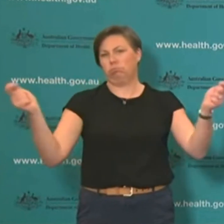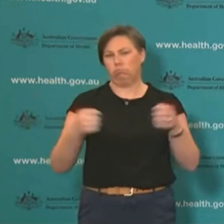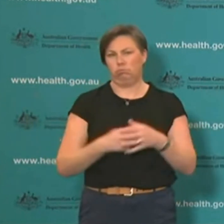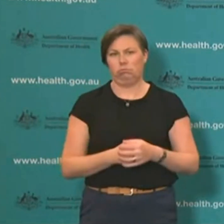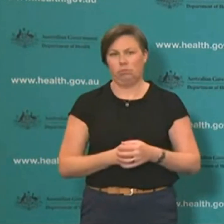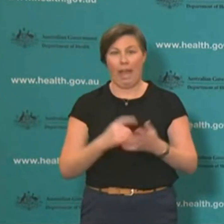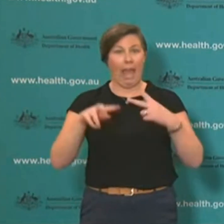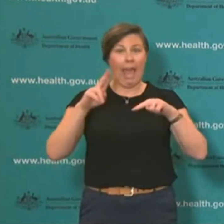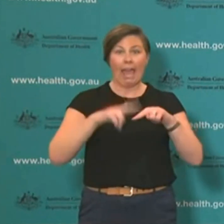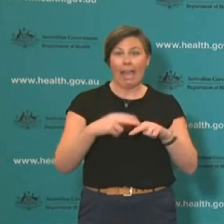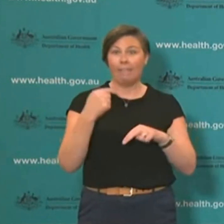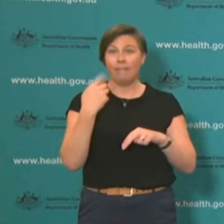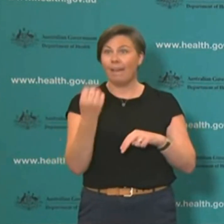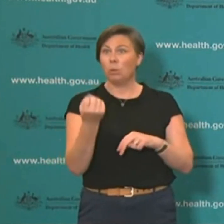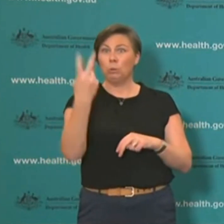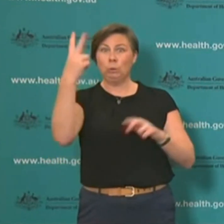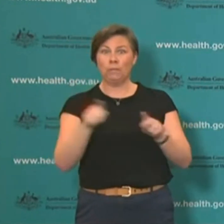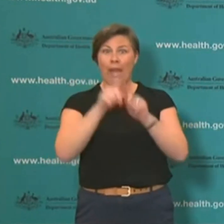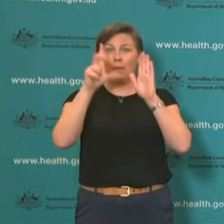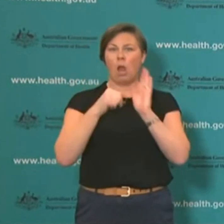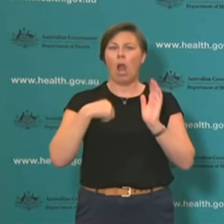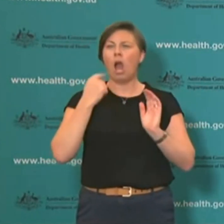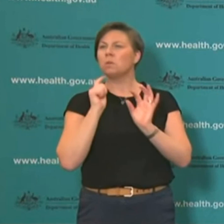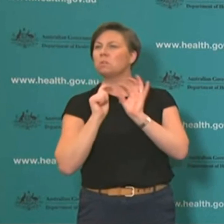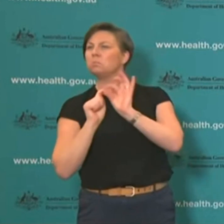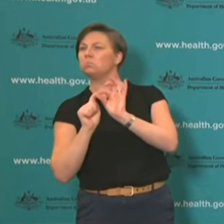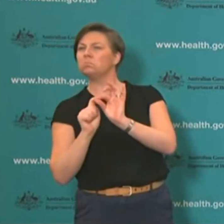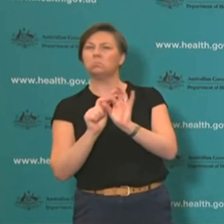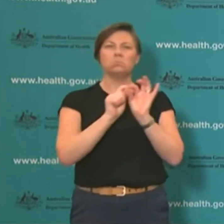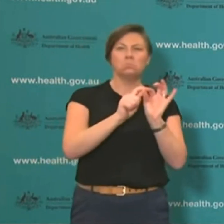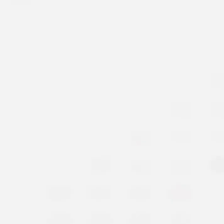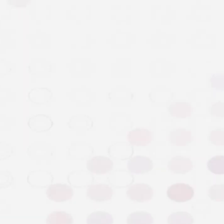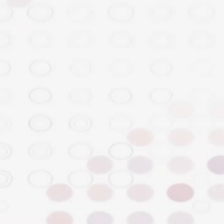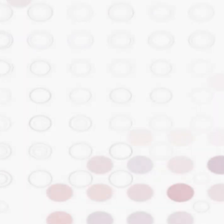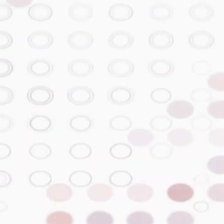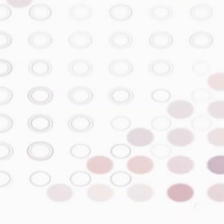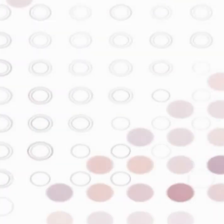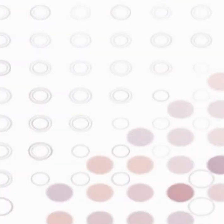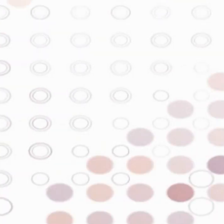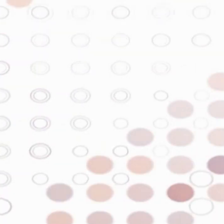vaccines, we would call for those vaccines, as we have done, to be available to every nation in the world.